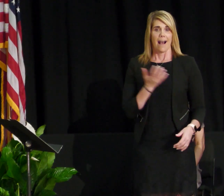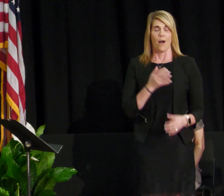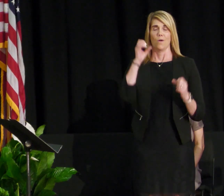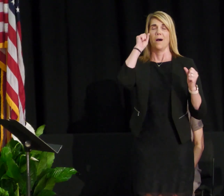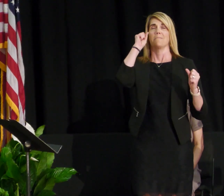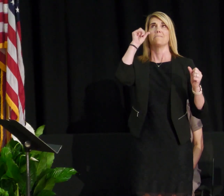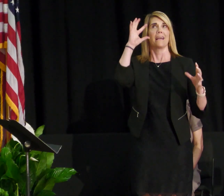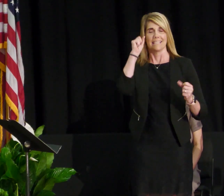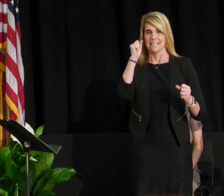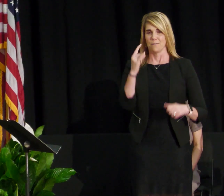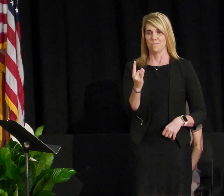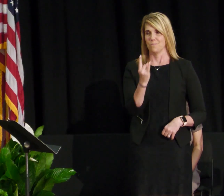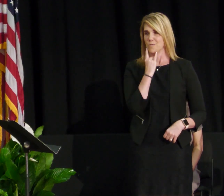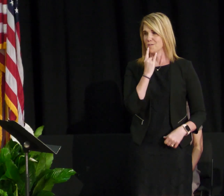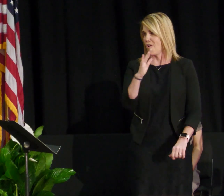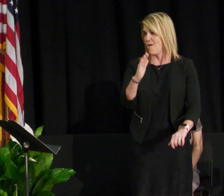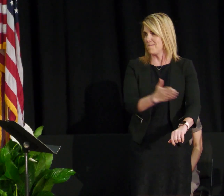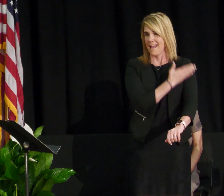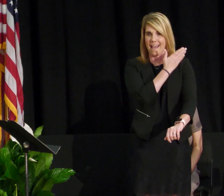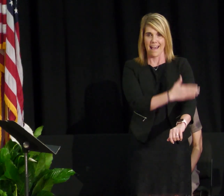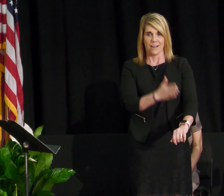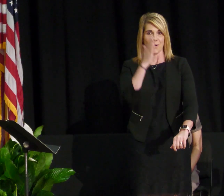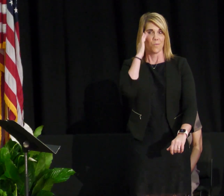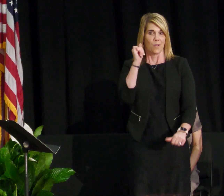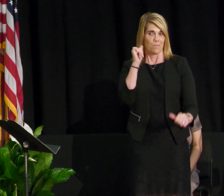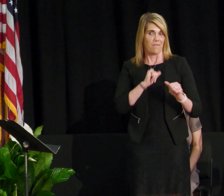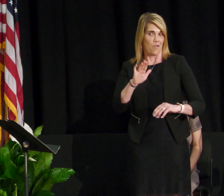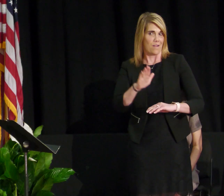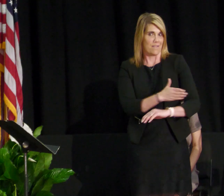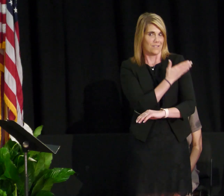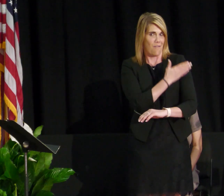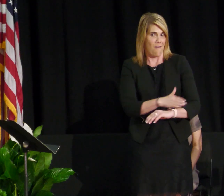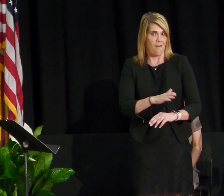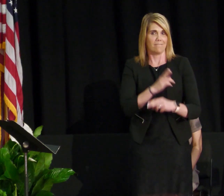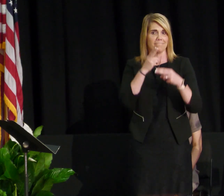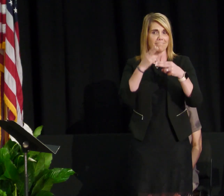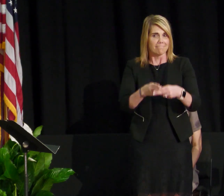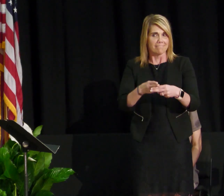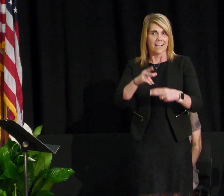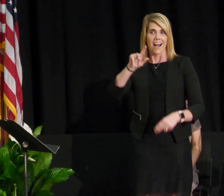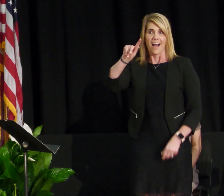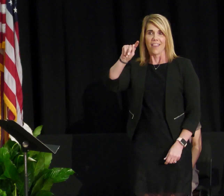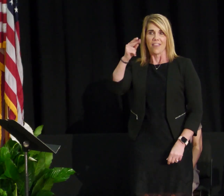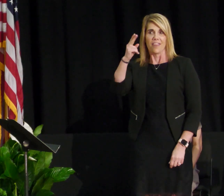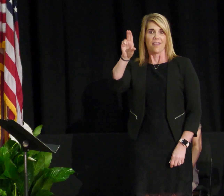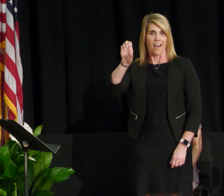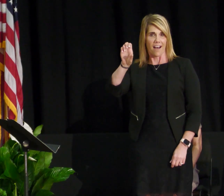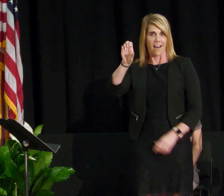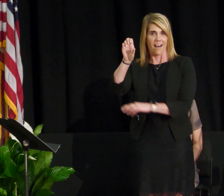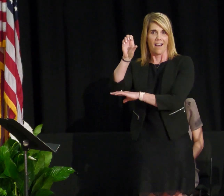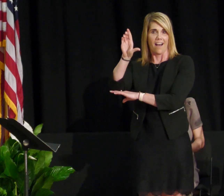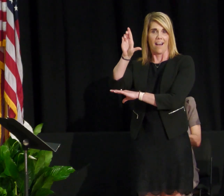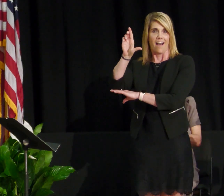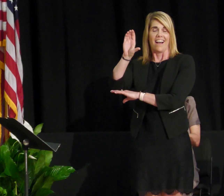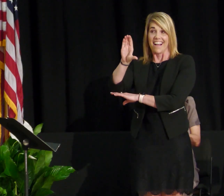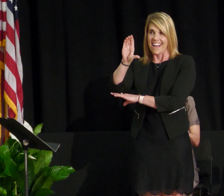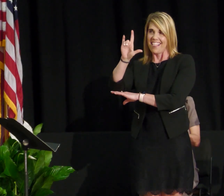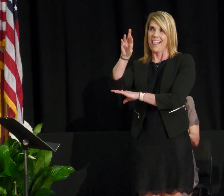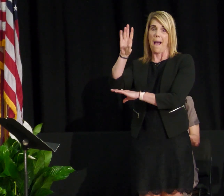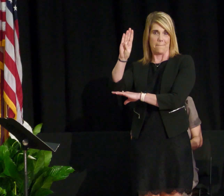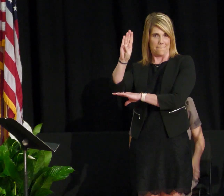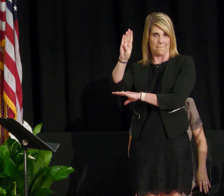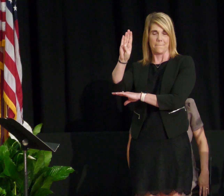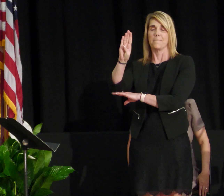Now, our amazing Bulldog band will perform a song by the name of